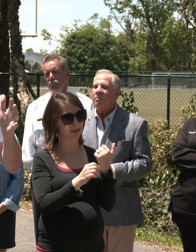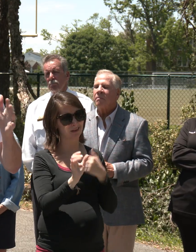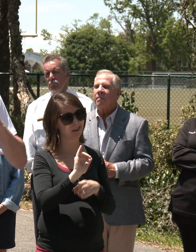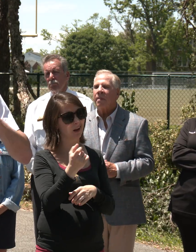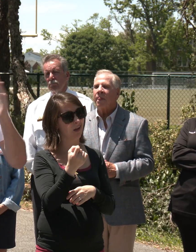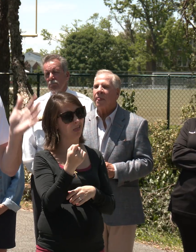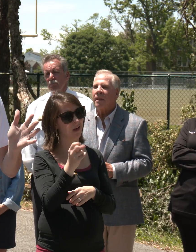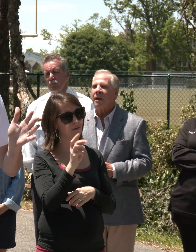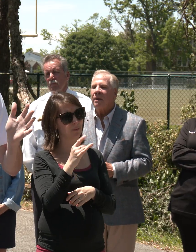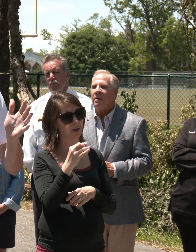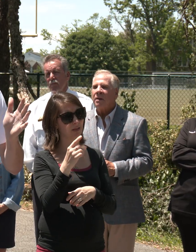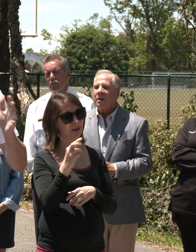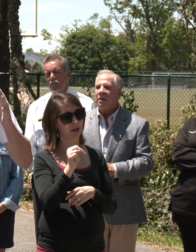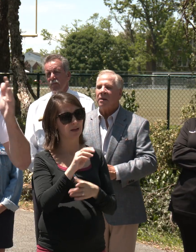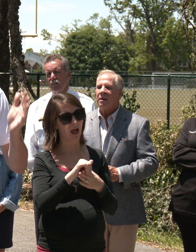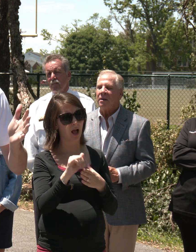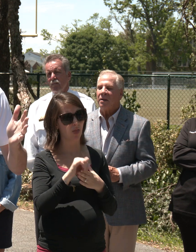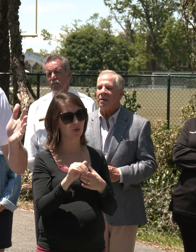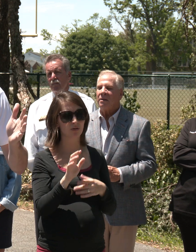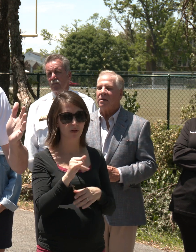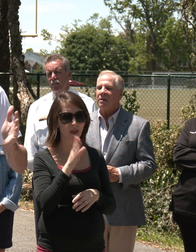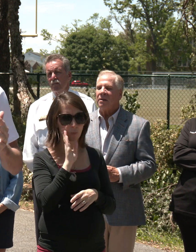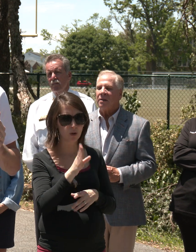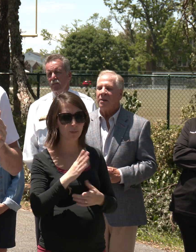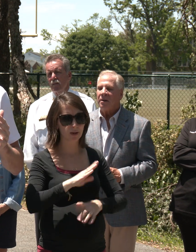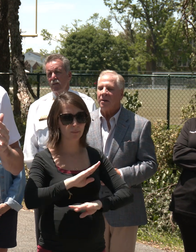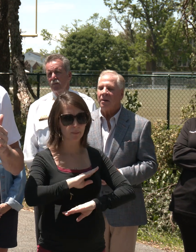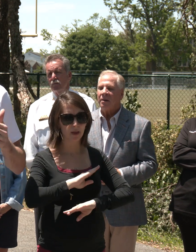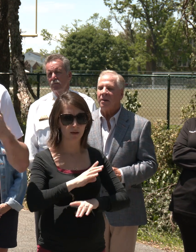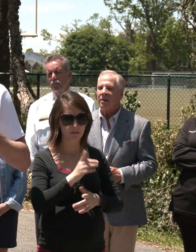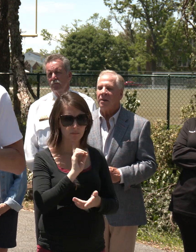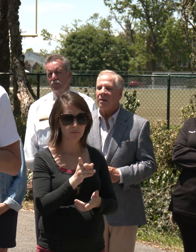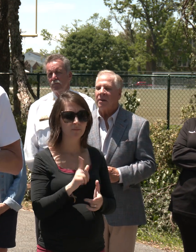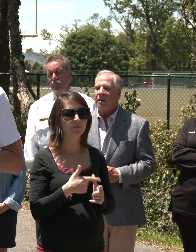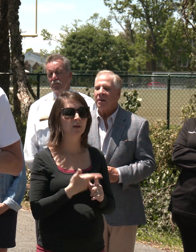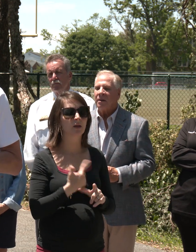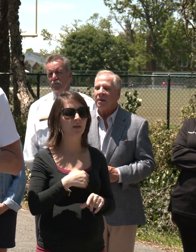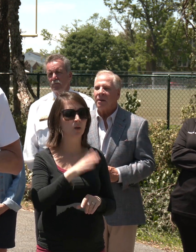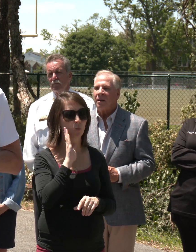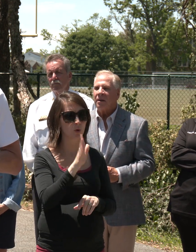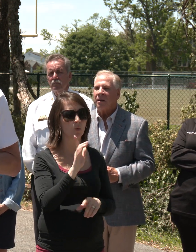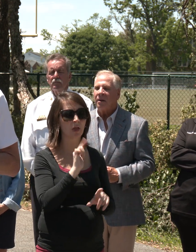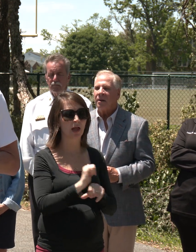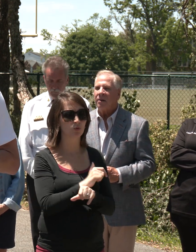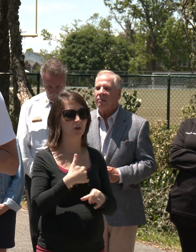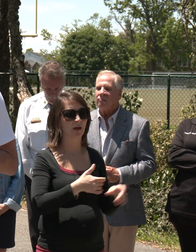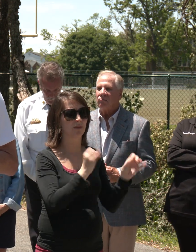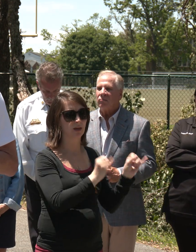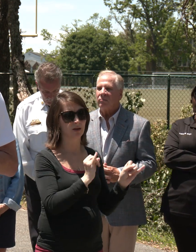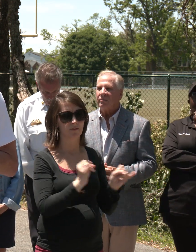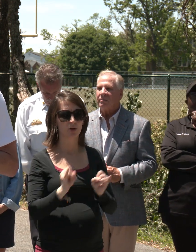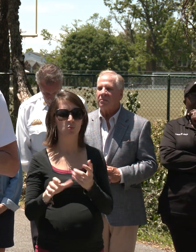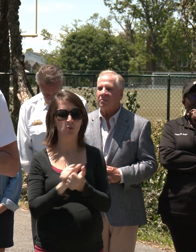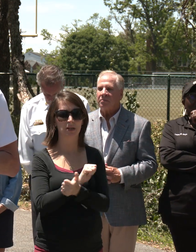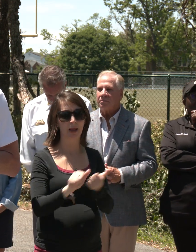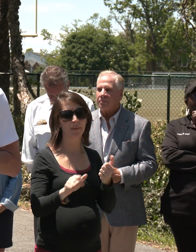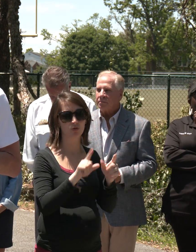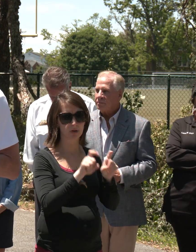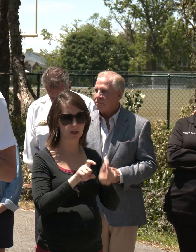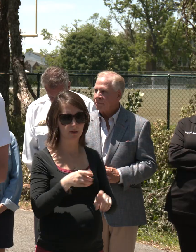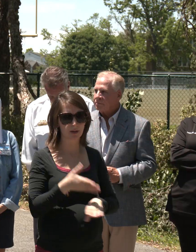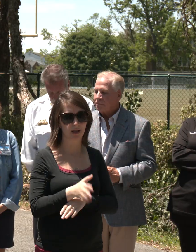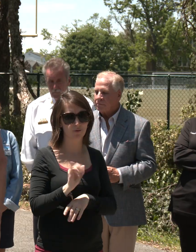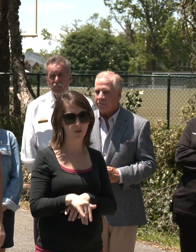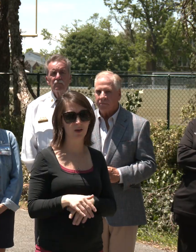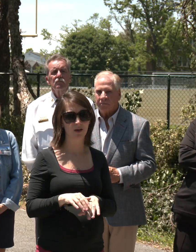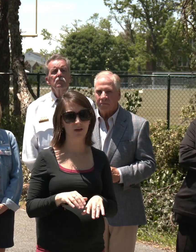million. That's going to be met. And then we'll really get to the individual damage assessments after that.